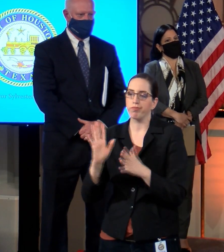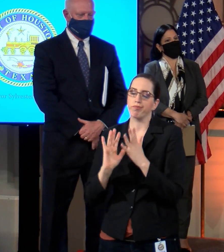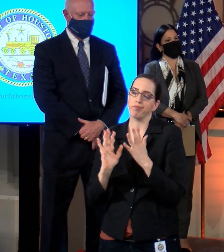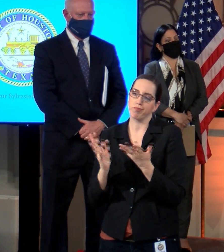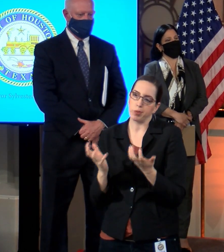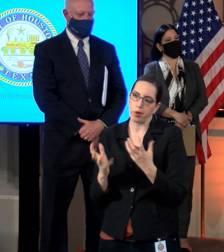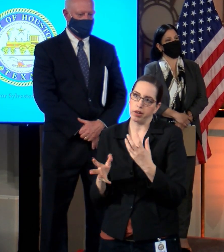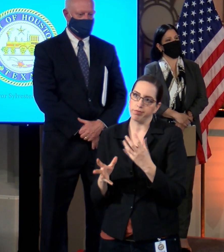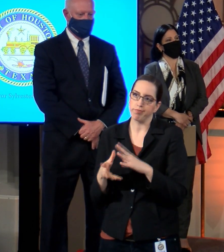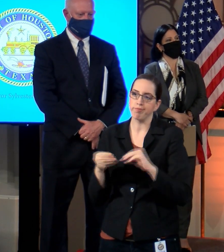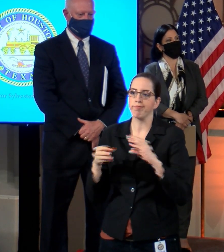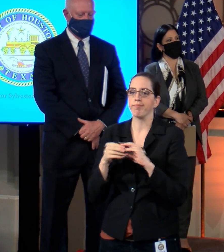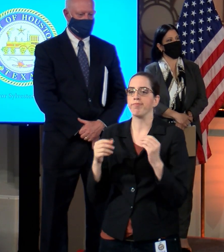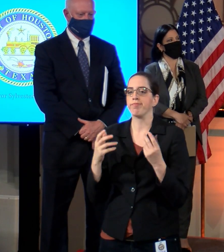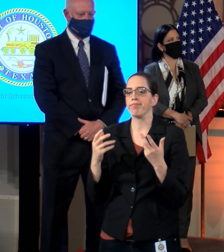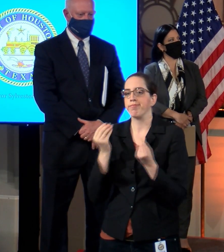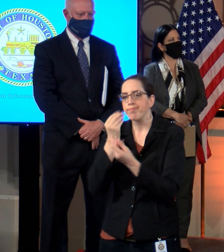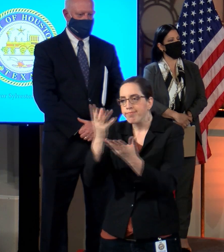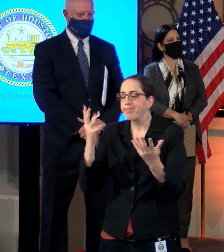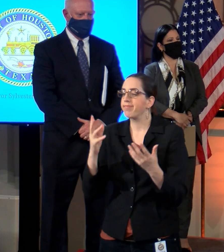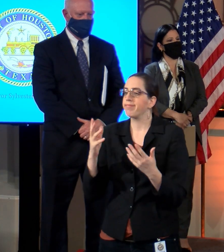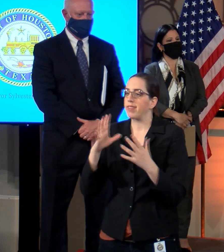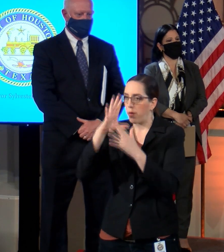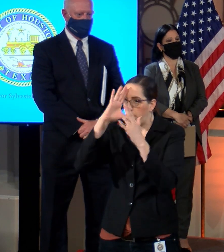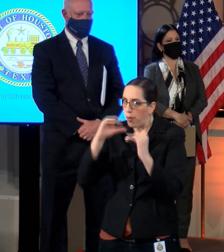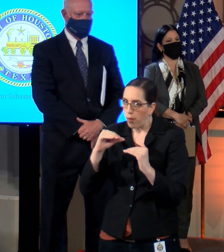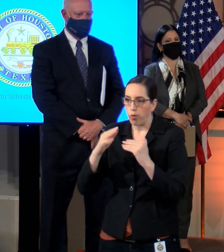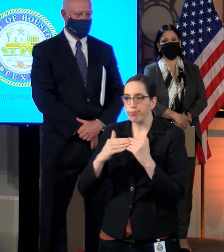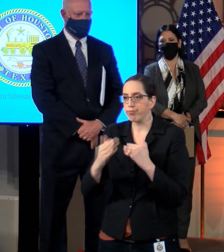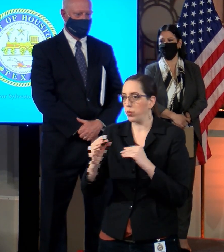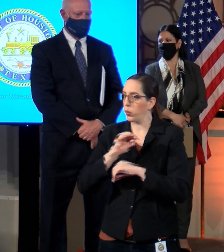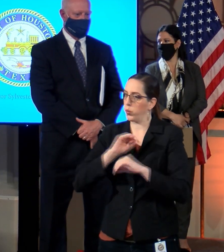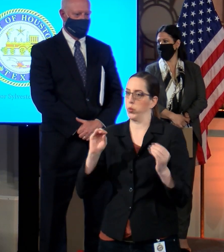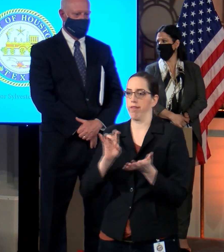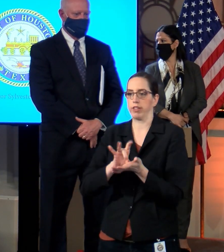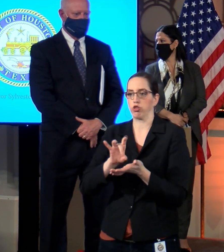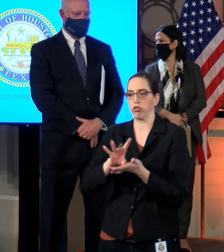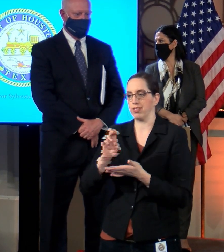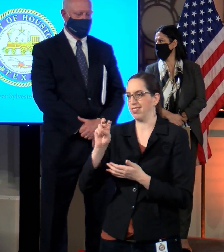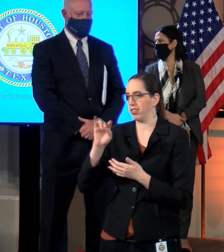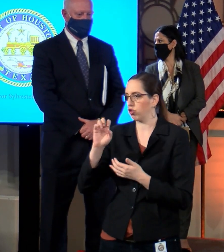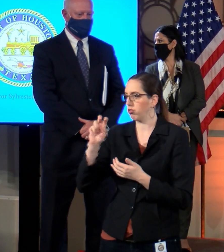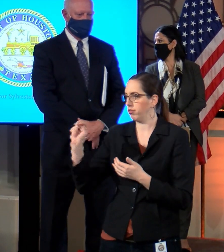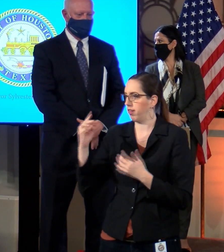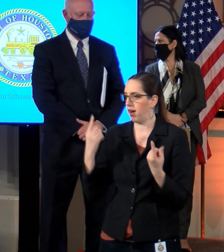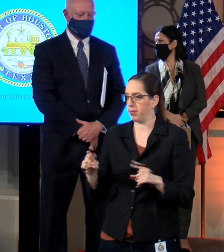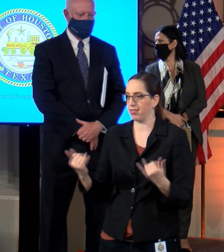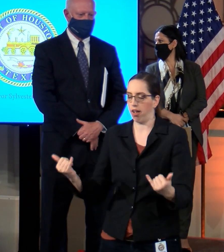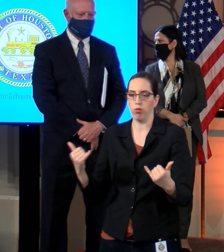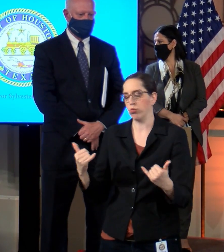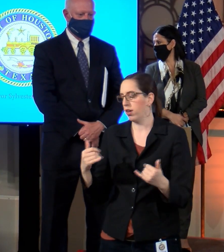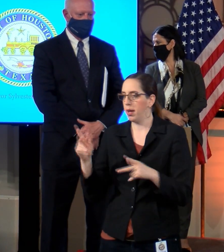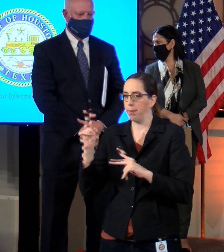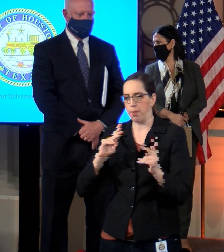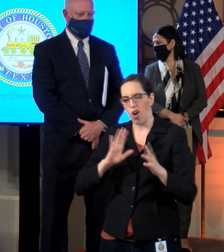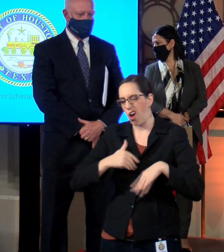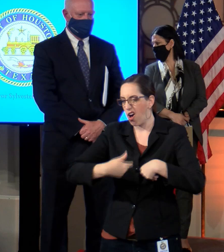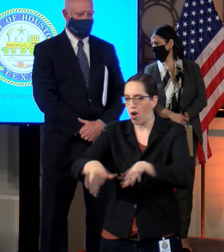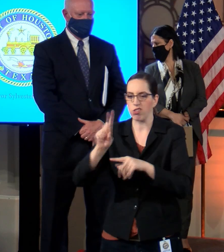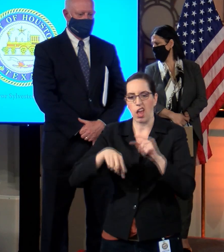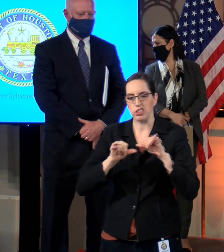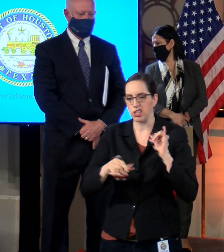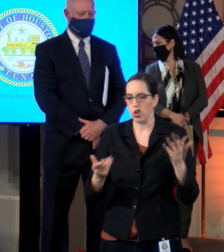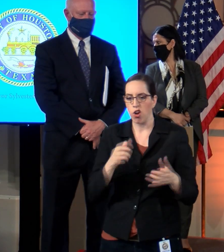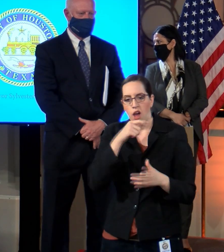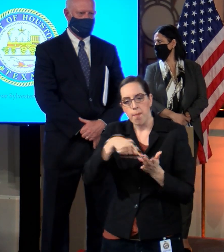say, I hope that there will not be evictions that are taking place right now. People are not being forced out of their